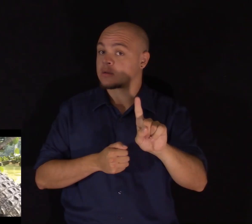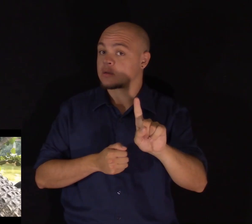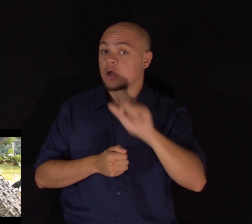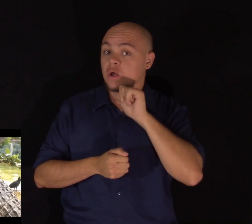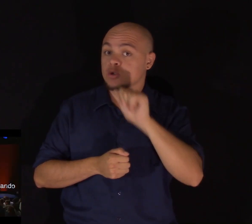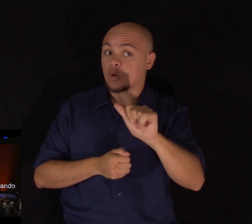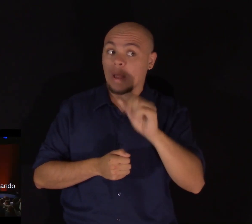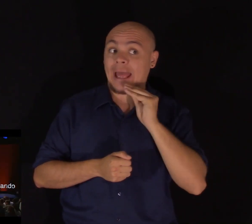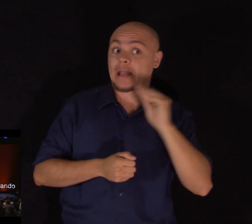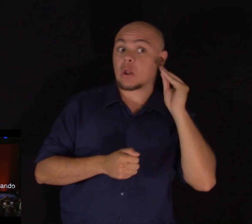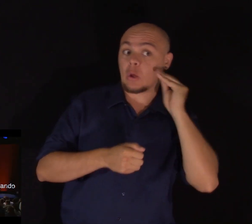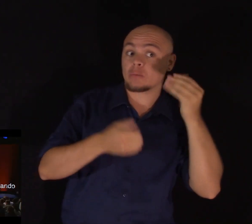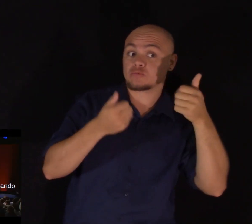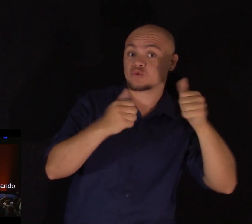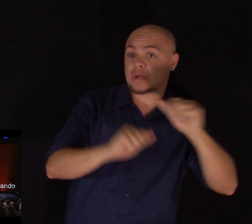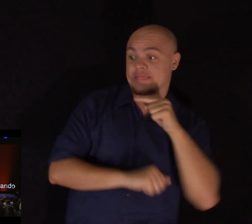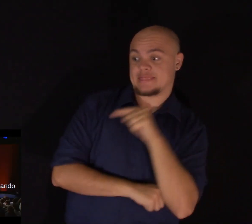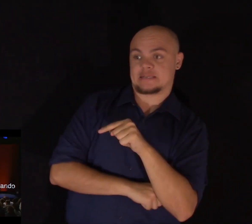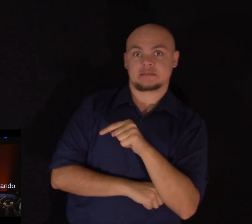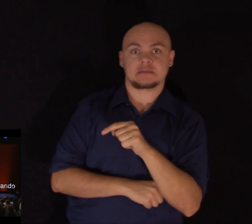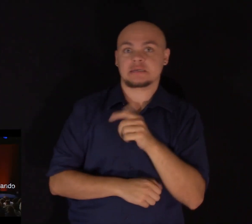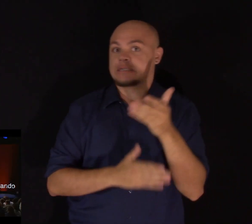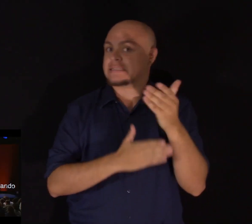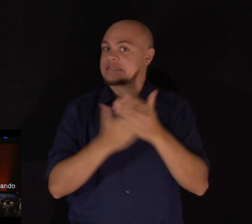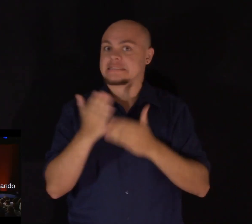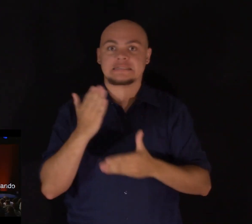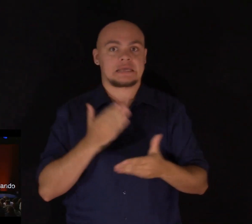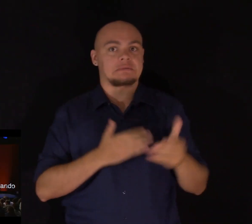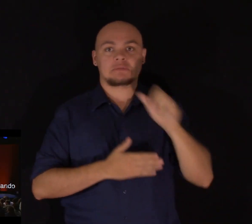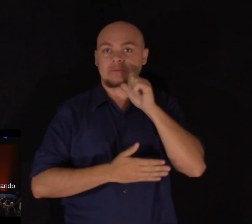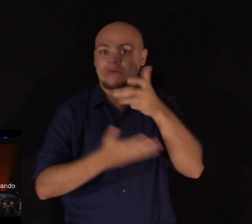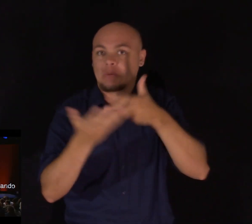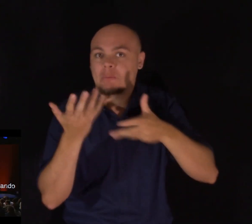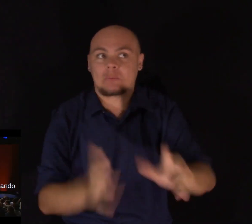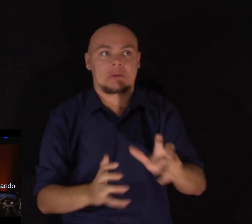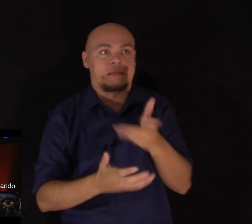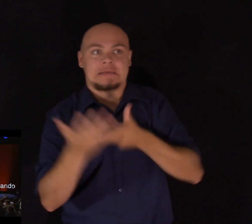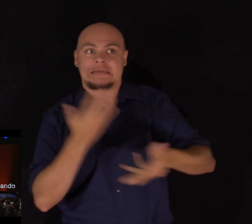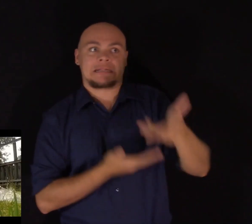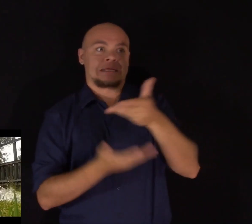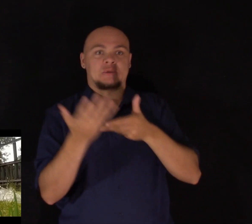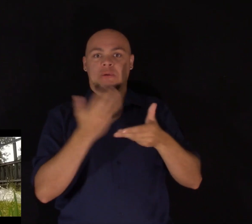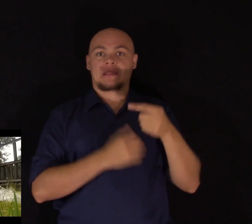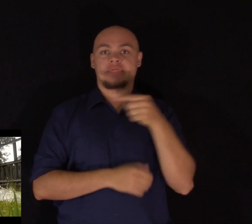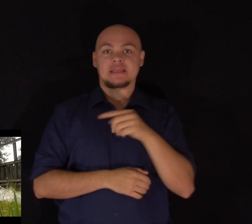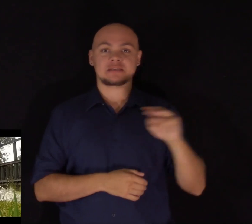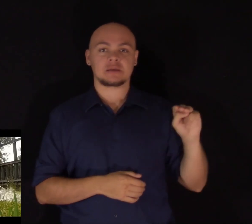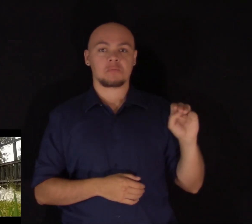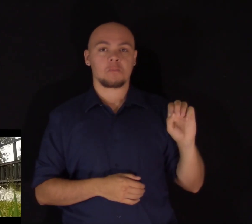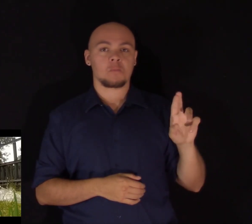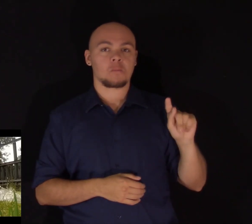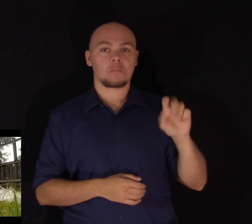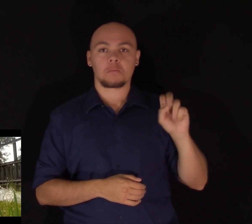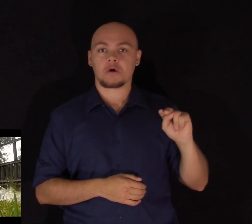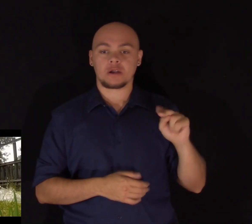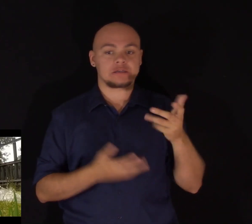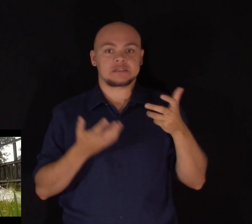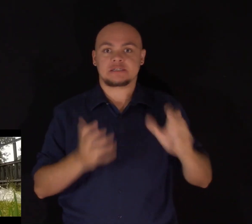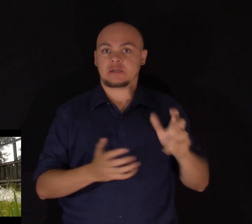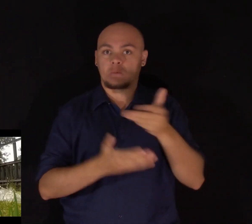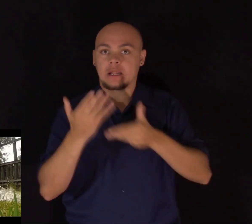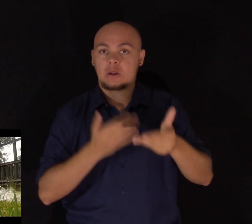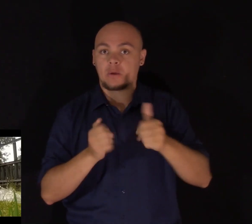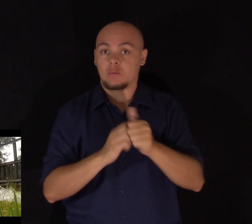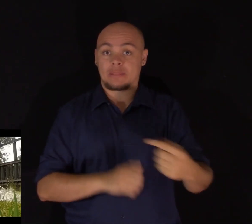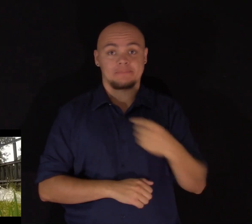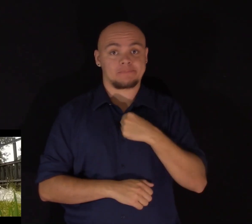at home. Some crocodiles, they don't want to interact. This is Morton. Morton wants nothing to do with me or any other human